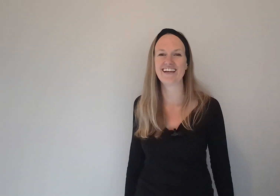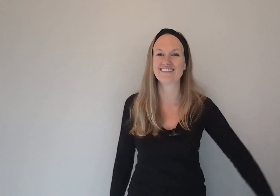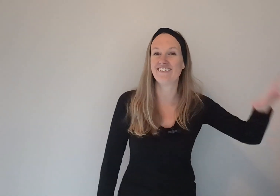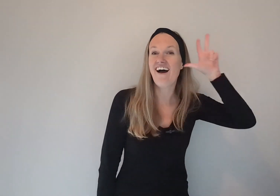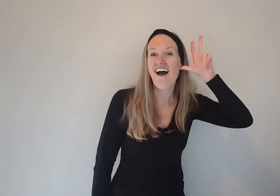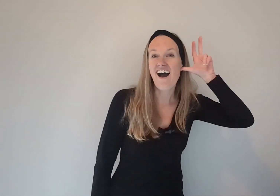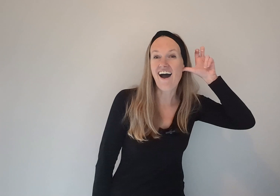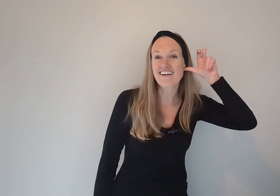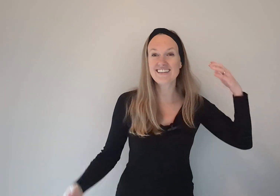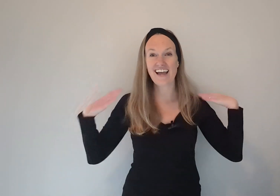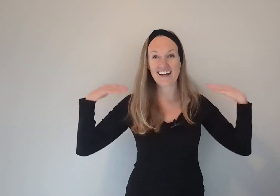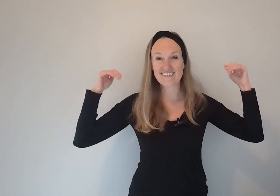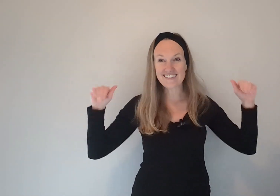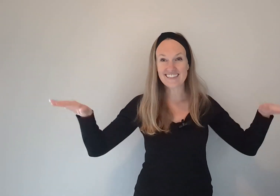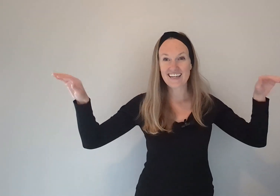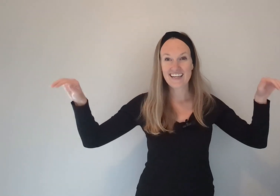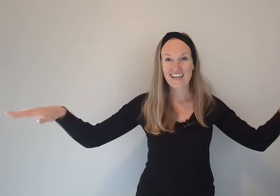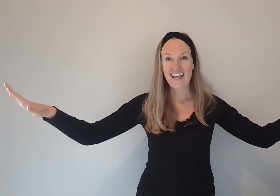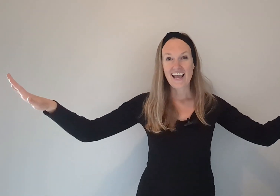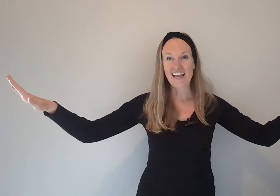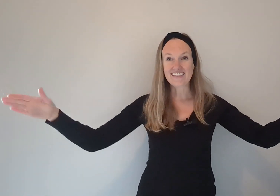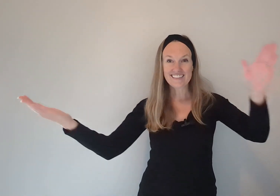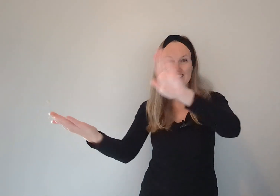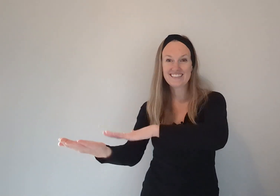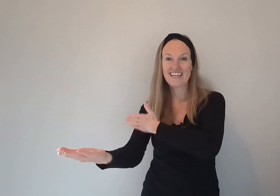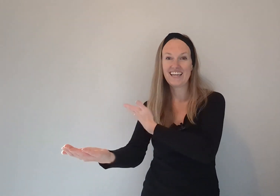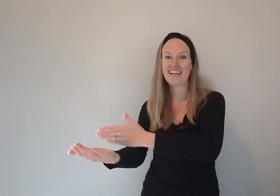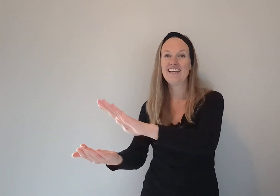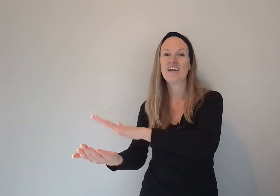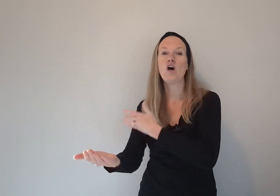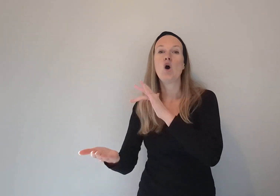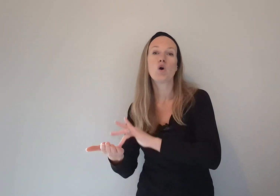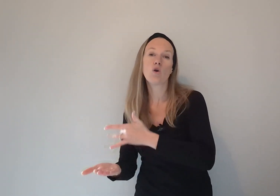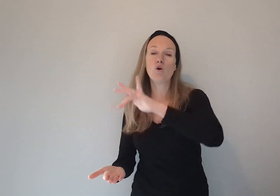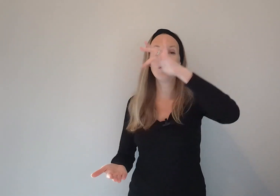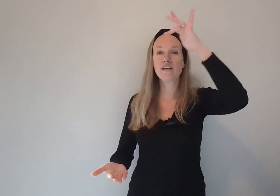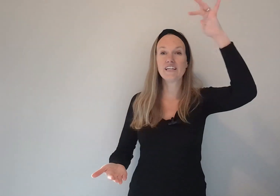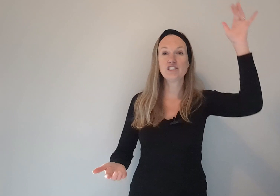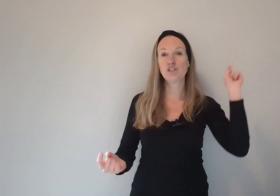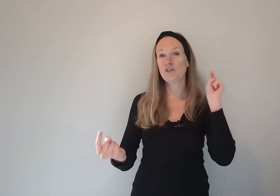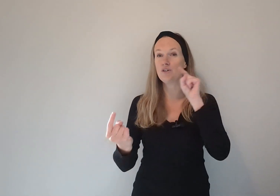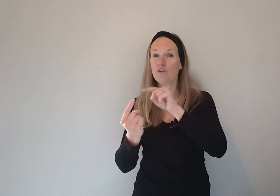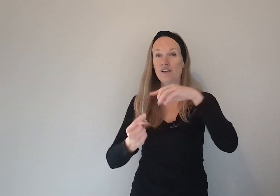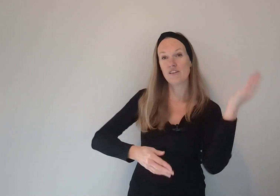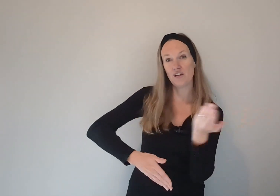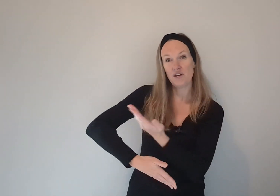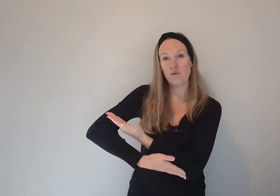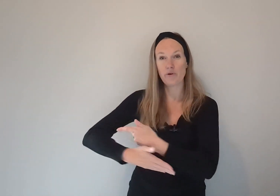Okay, so hark the herald, angels sing, glory to the